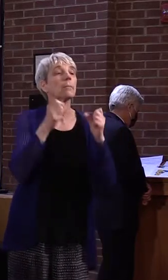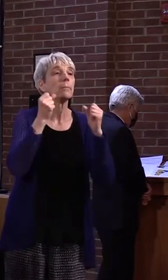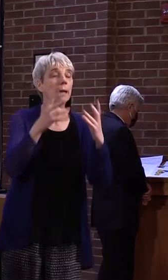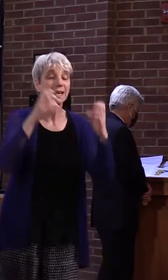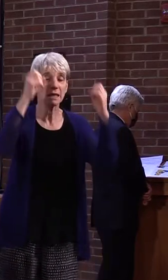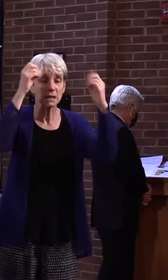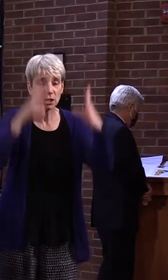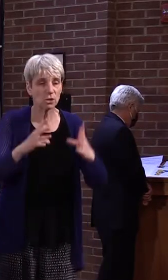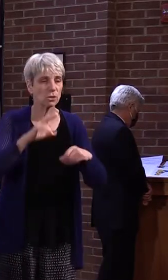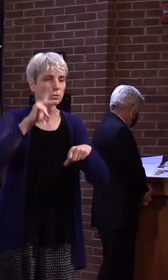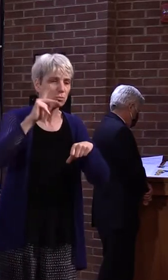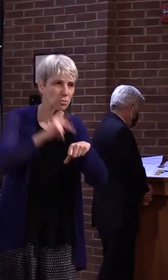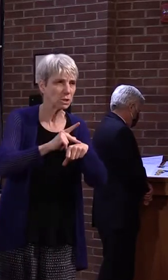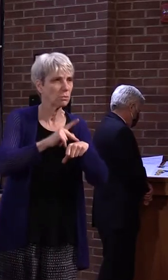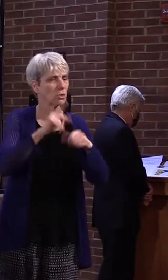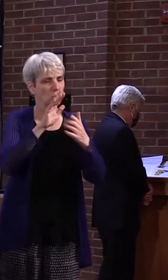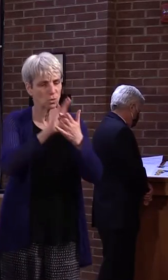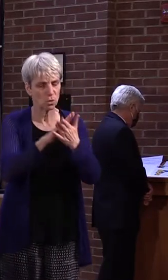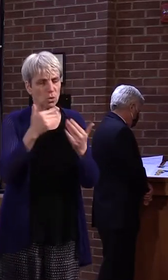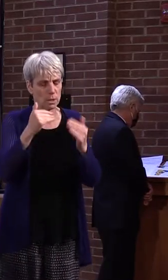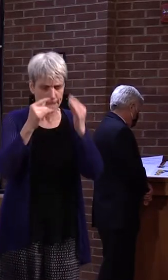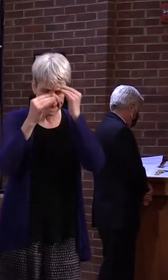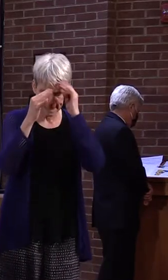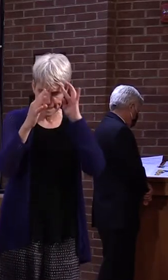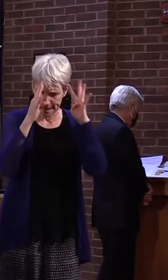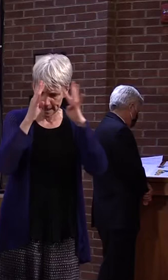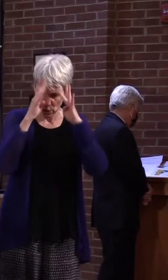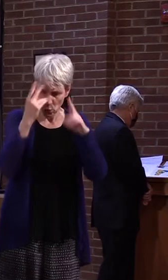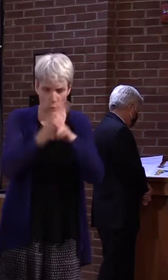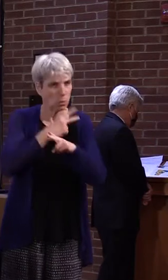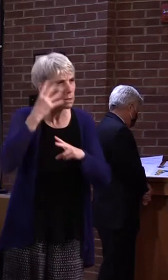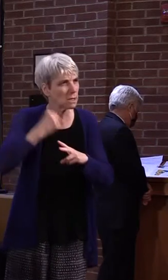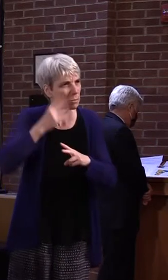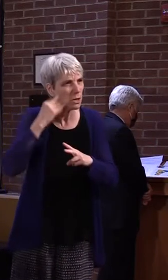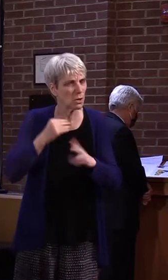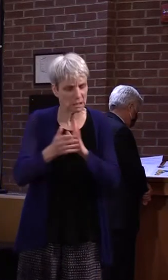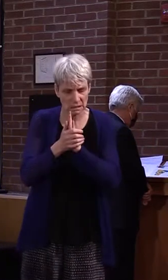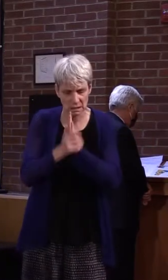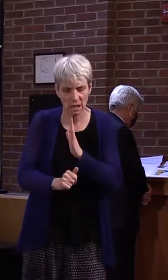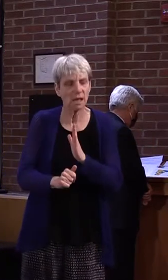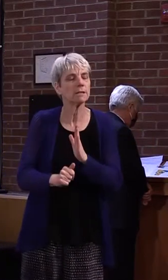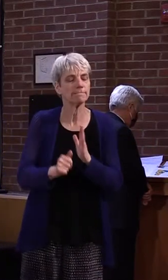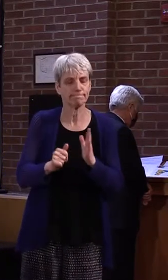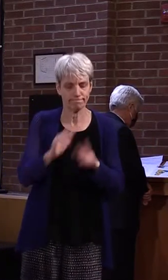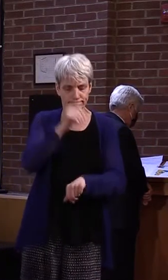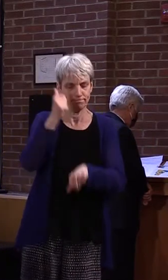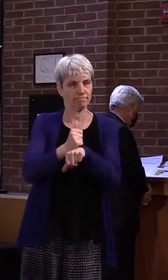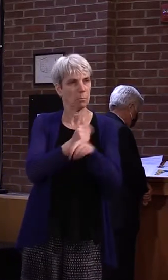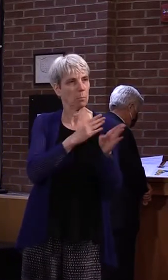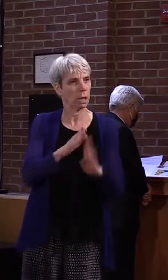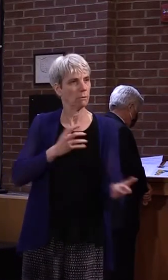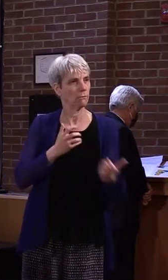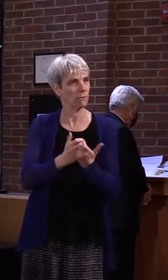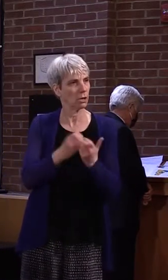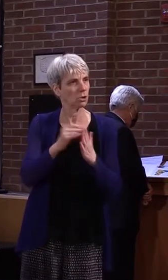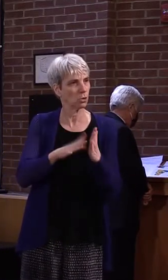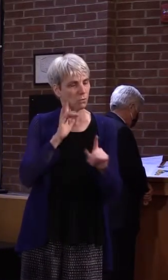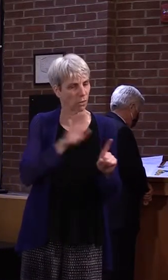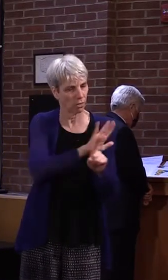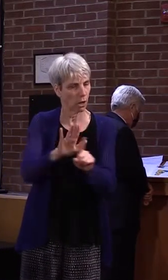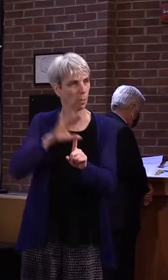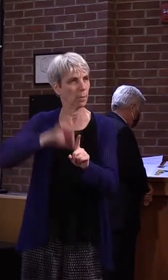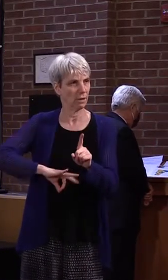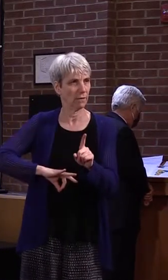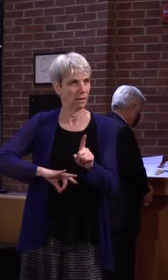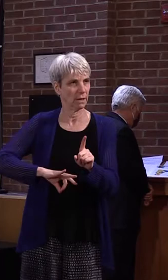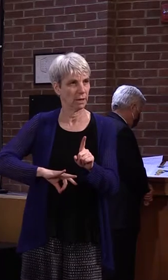their best professional judgment to do what is best for their students and their communities. It is clear to me in reading their plan that not only are